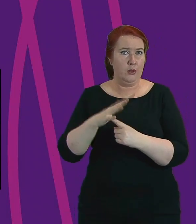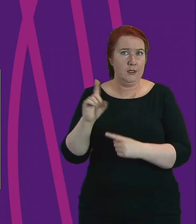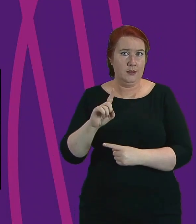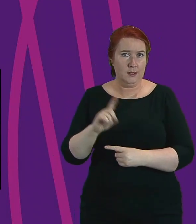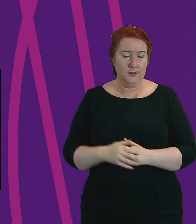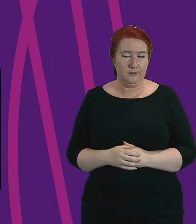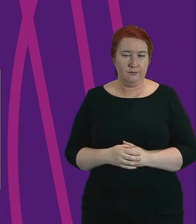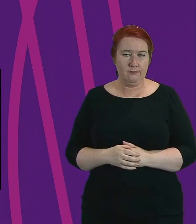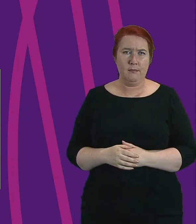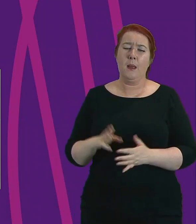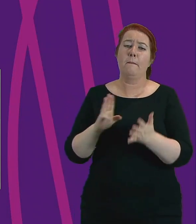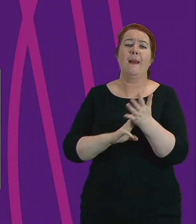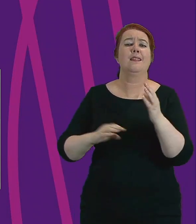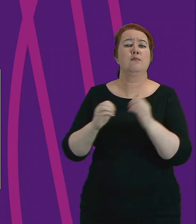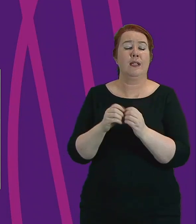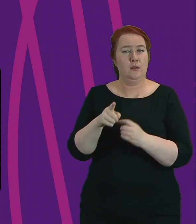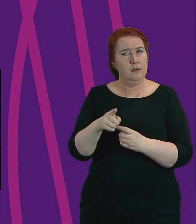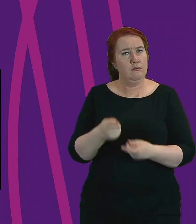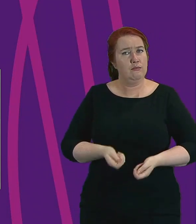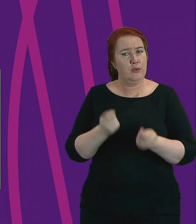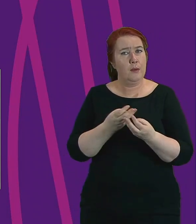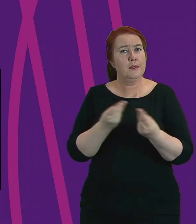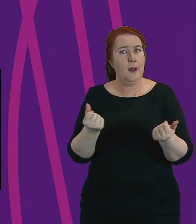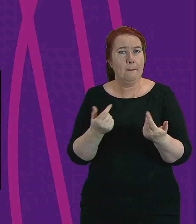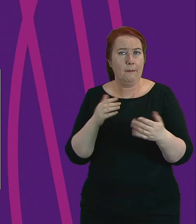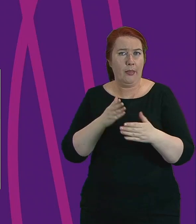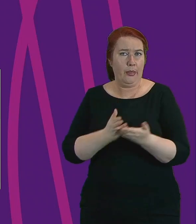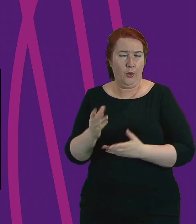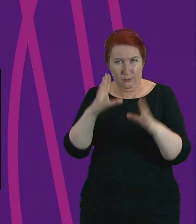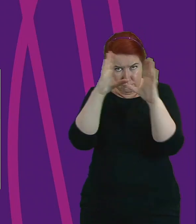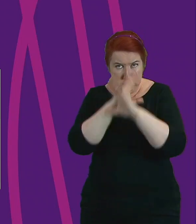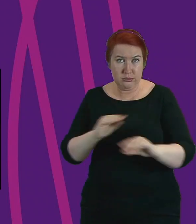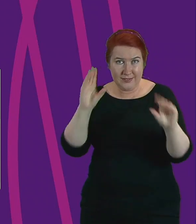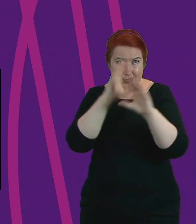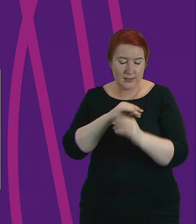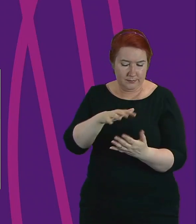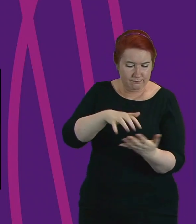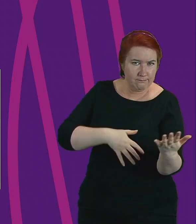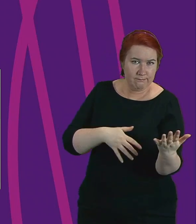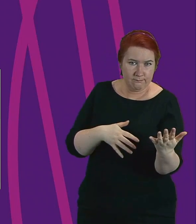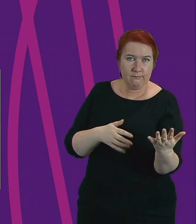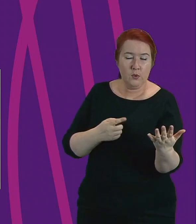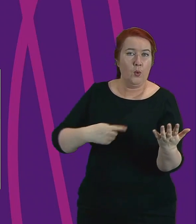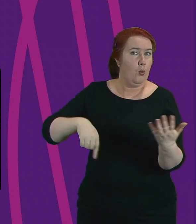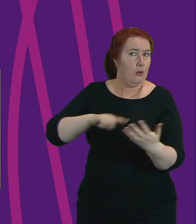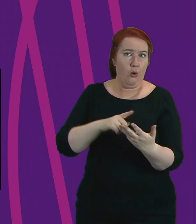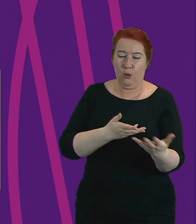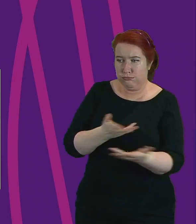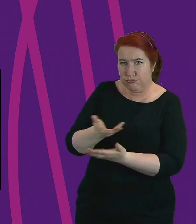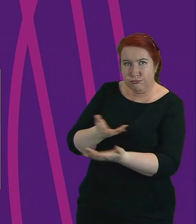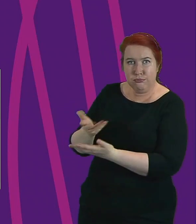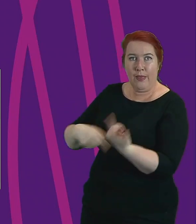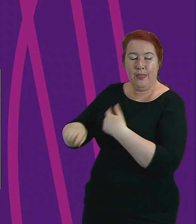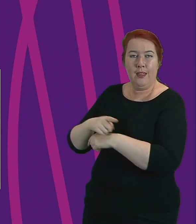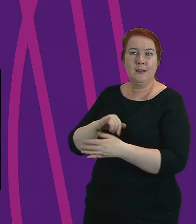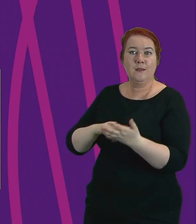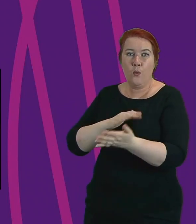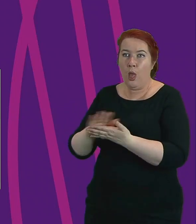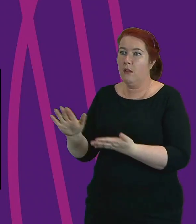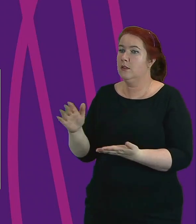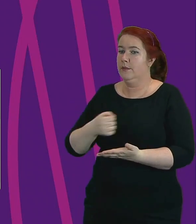has mentioned a couple of the briefings that have come in, and I think we've all been speaking to the same stakeholders and organisations in recent weeks. So I think there